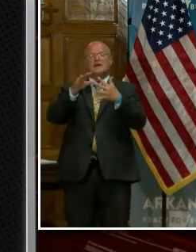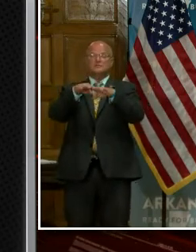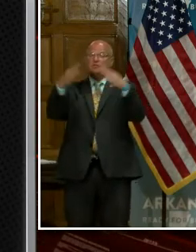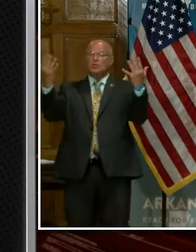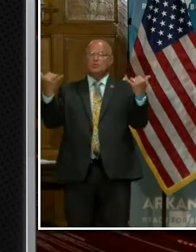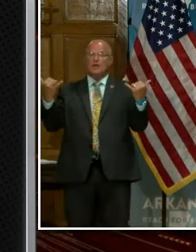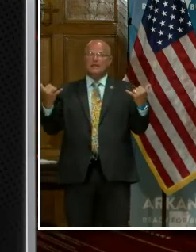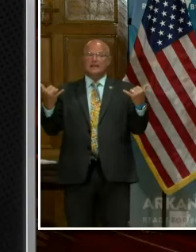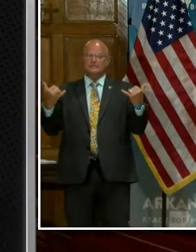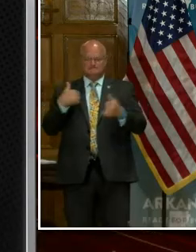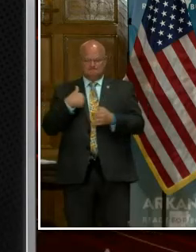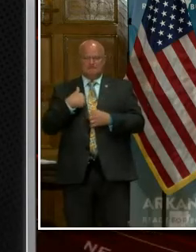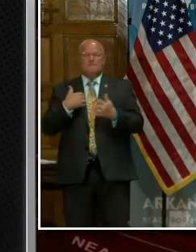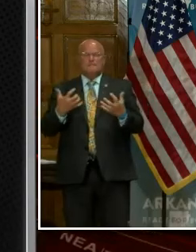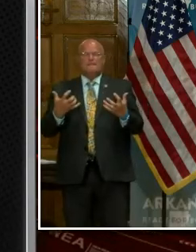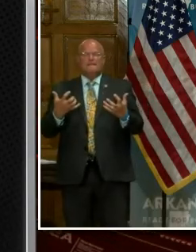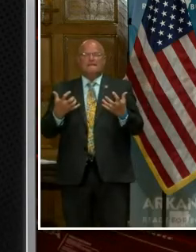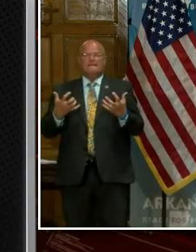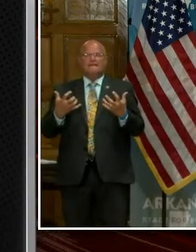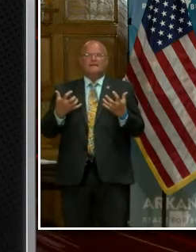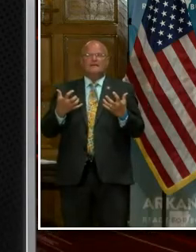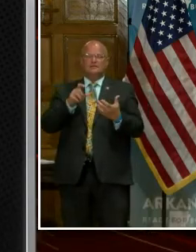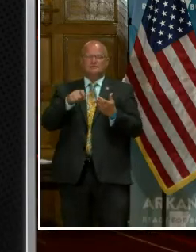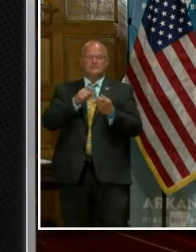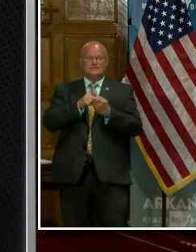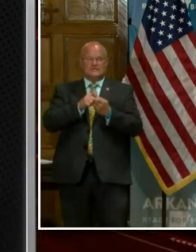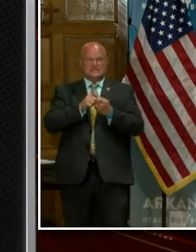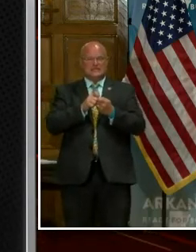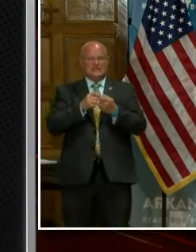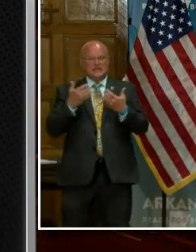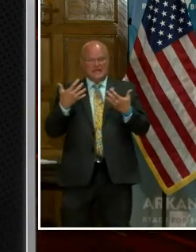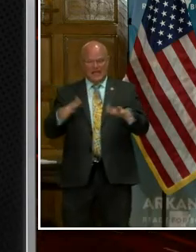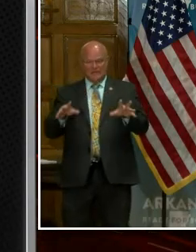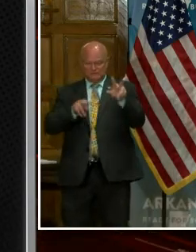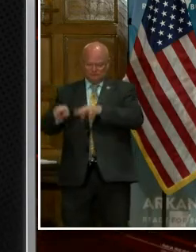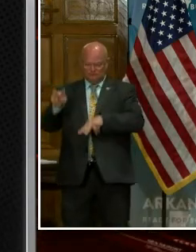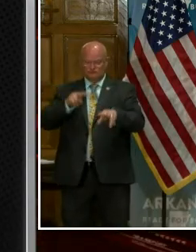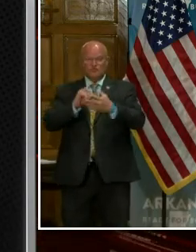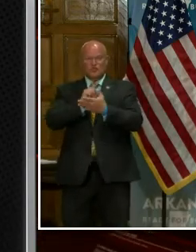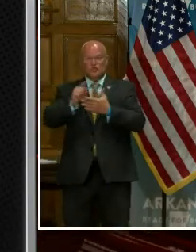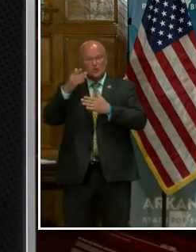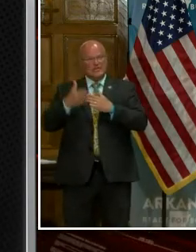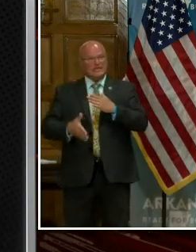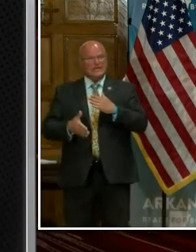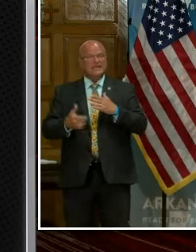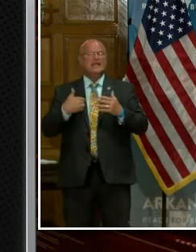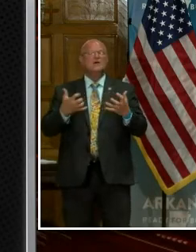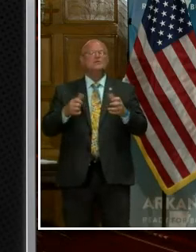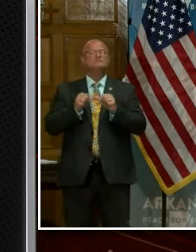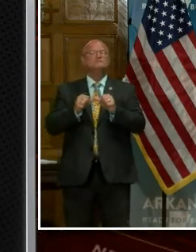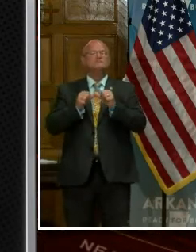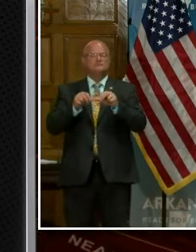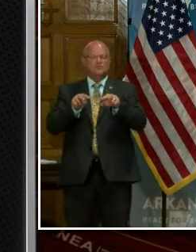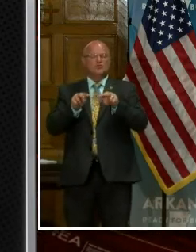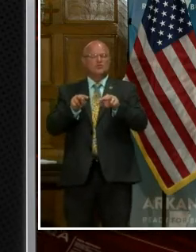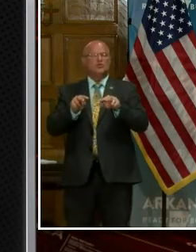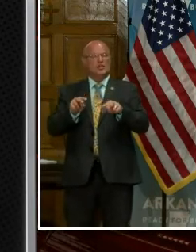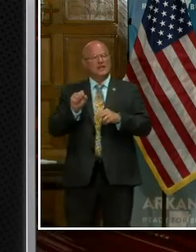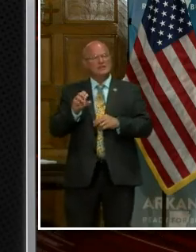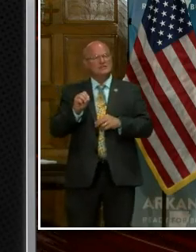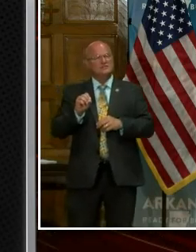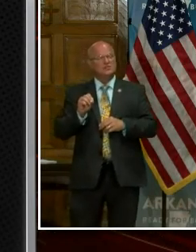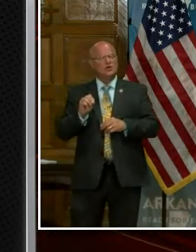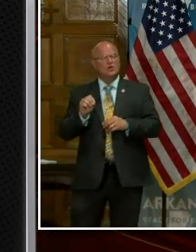open. I wanted to, particularly after we looked at it over the weekend, I want to continue to look at it.